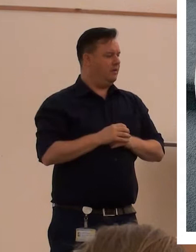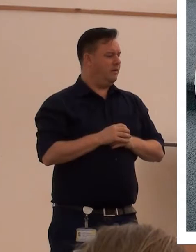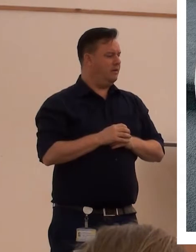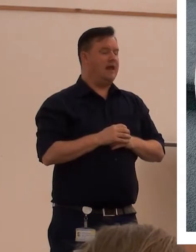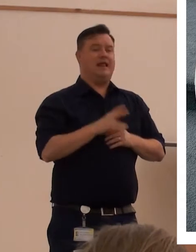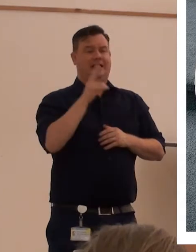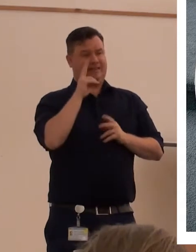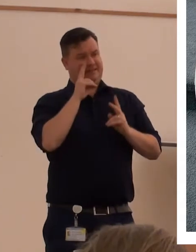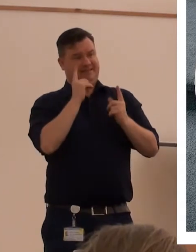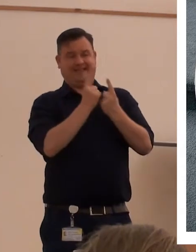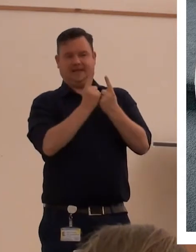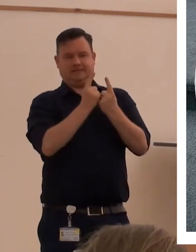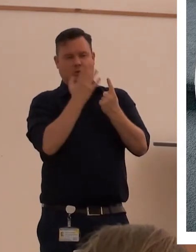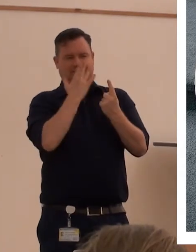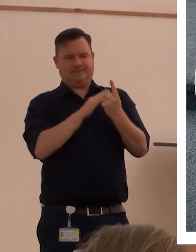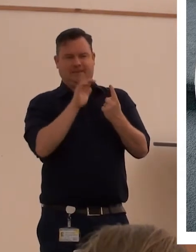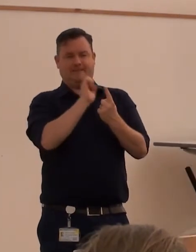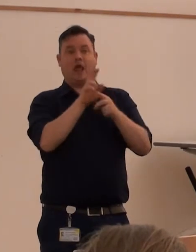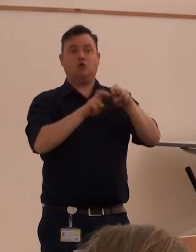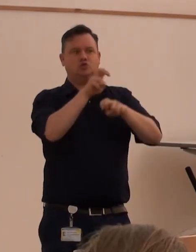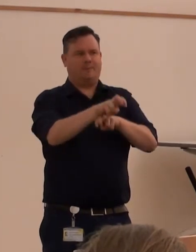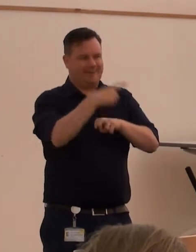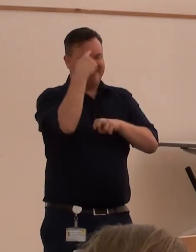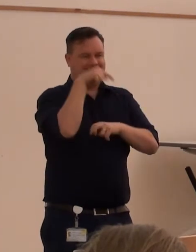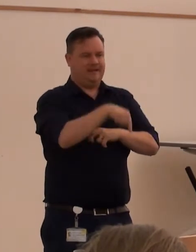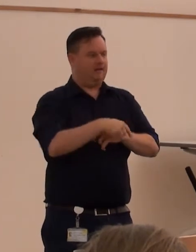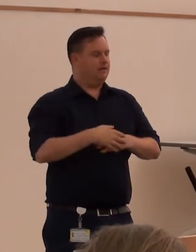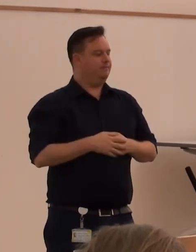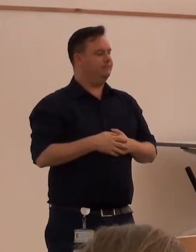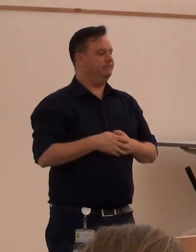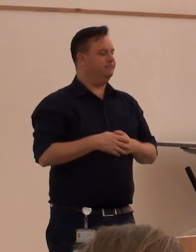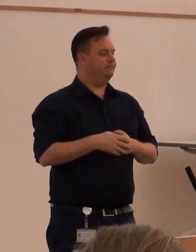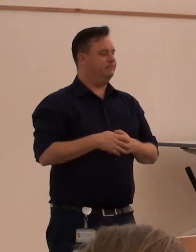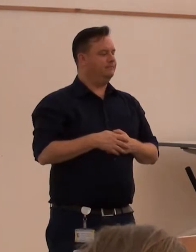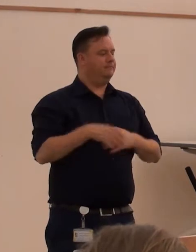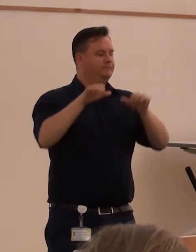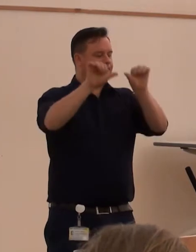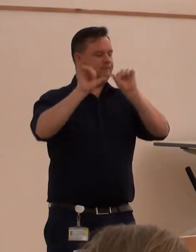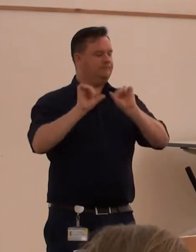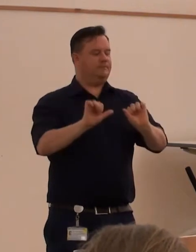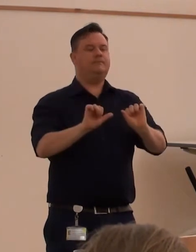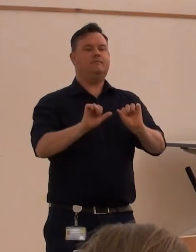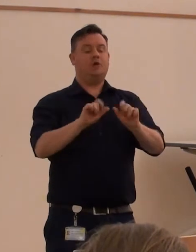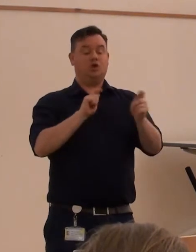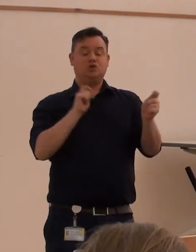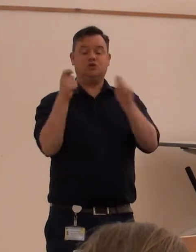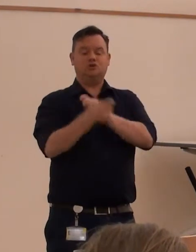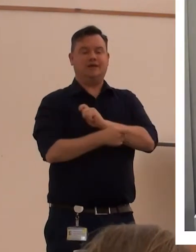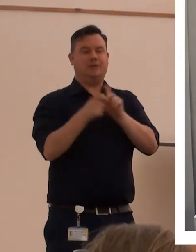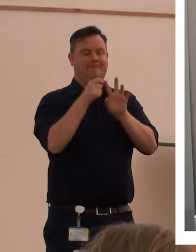they seem. So titles are important. The next piece is called Rearranged